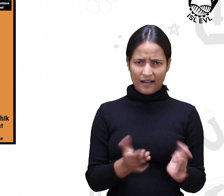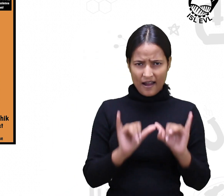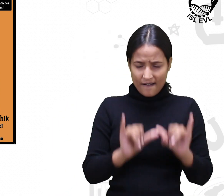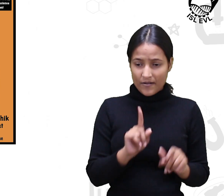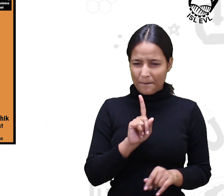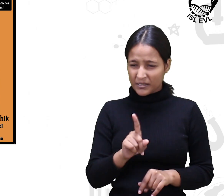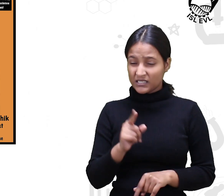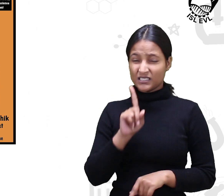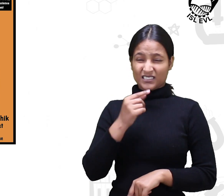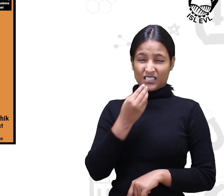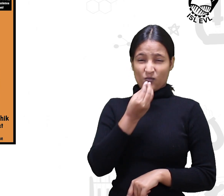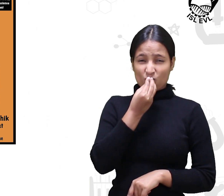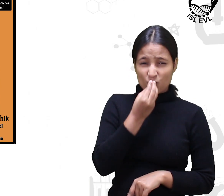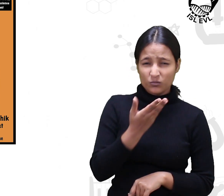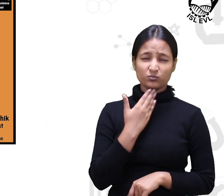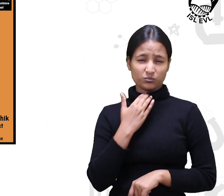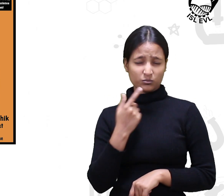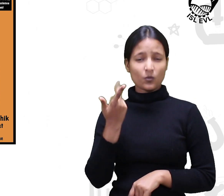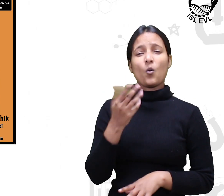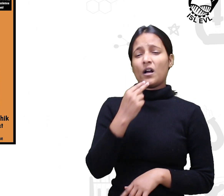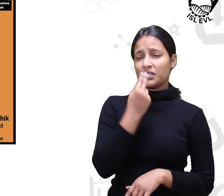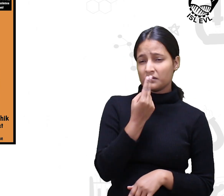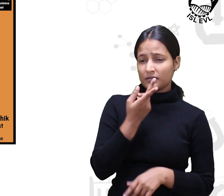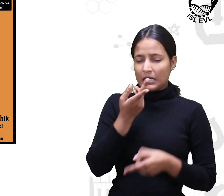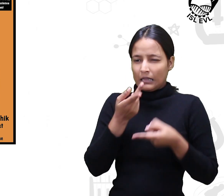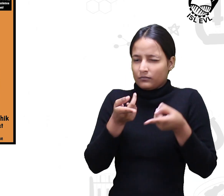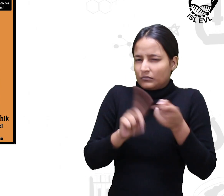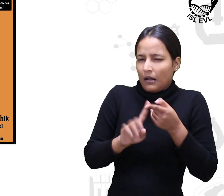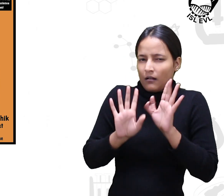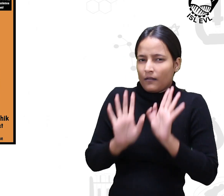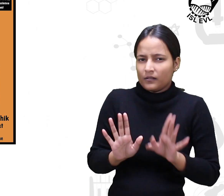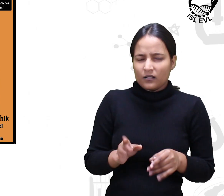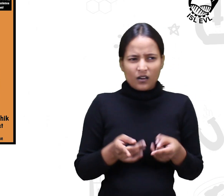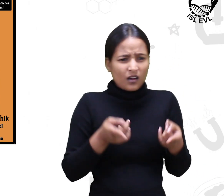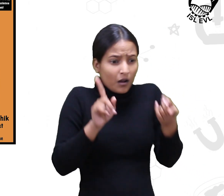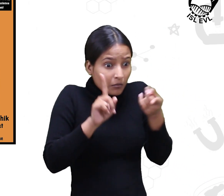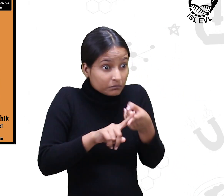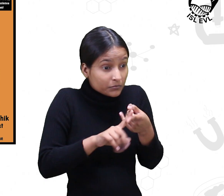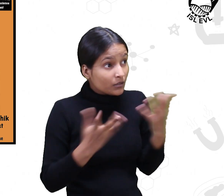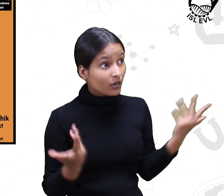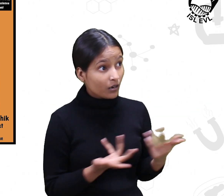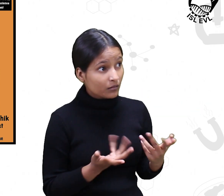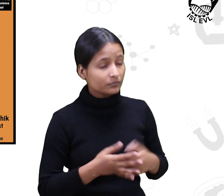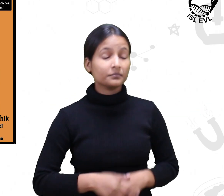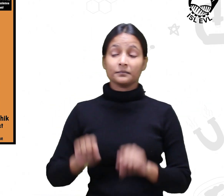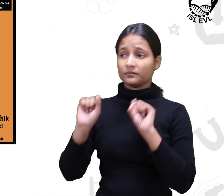stuck to your teeth, something happens. What happens? See, chocolate mainly consists